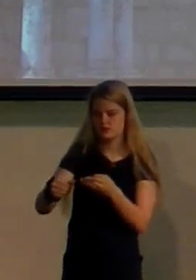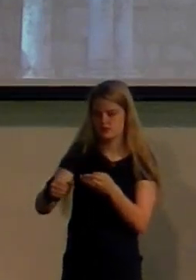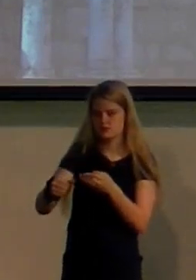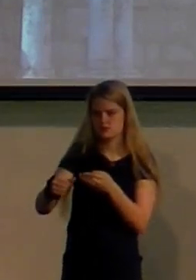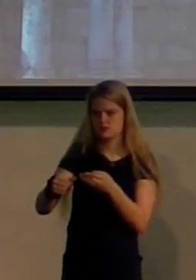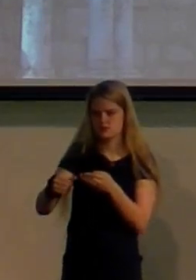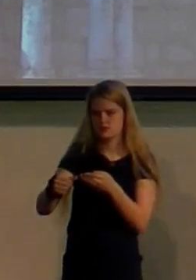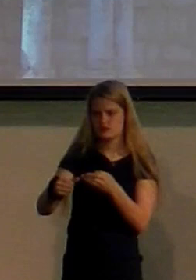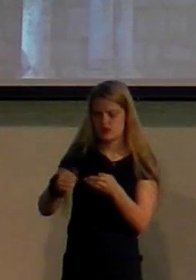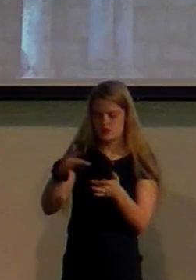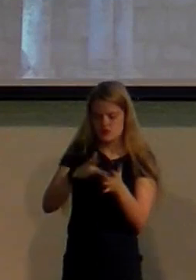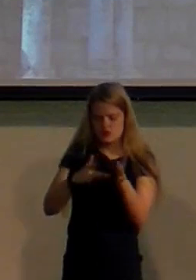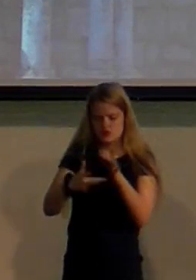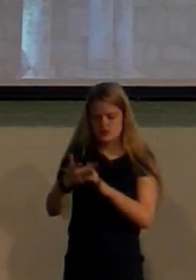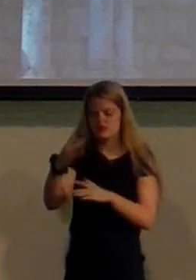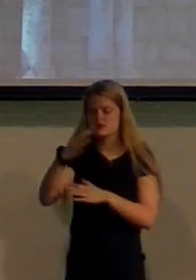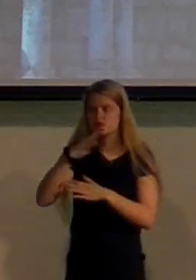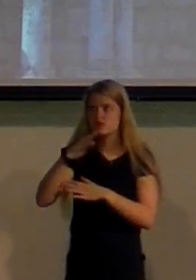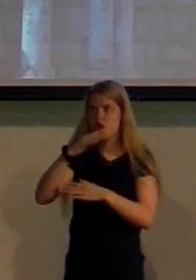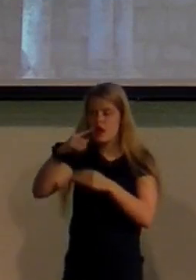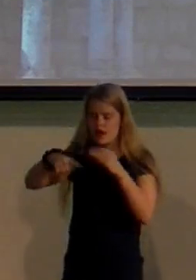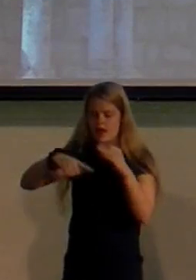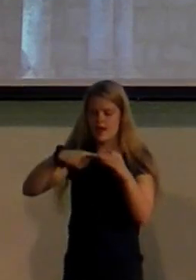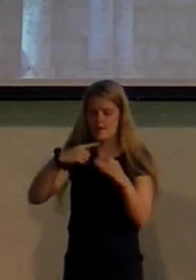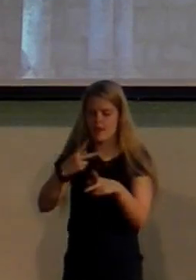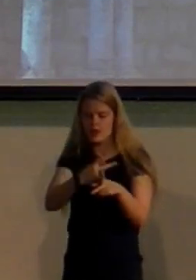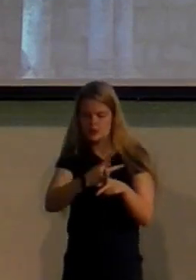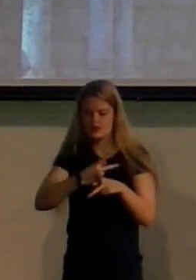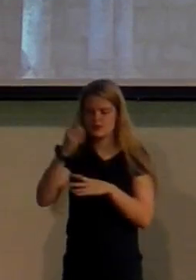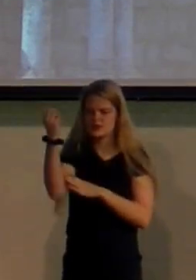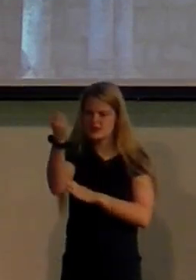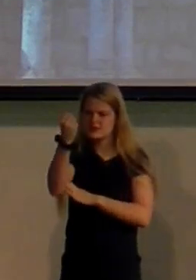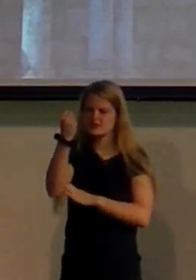So Jesus talks to them about keeping the Sabbath.